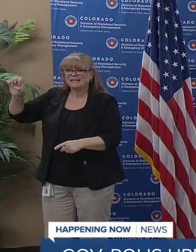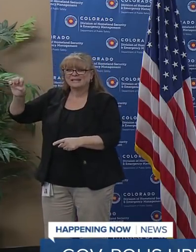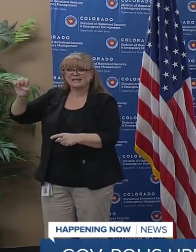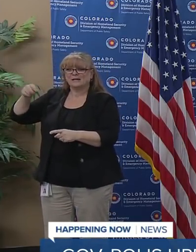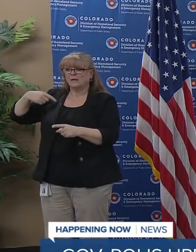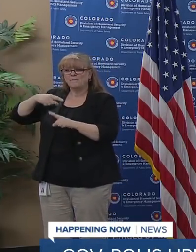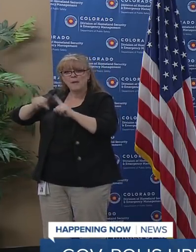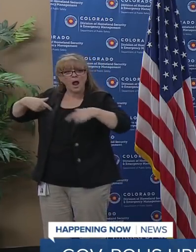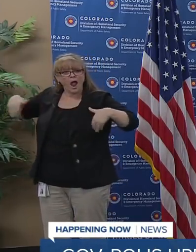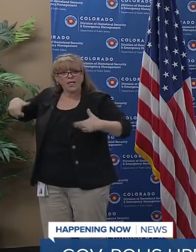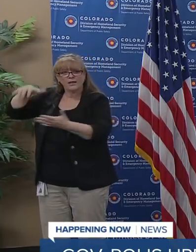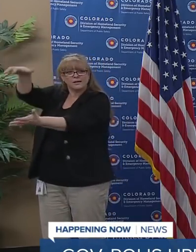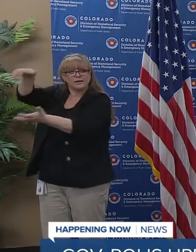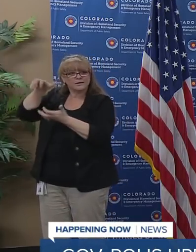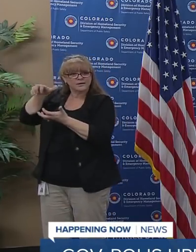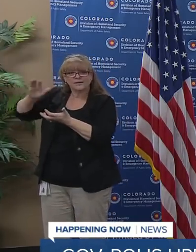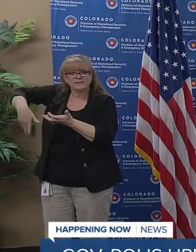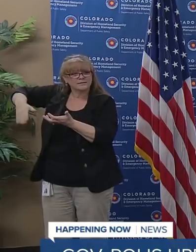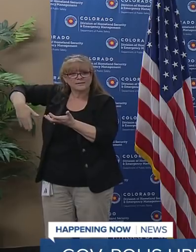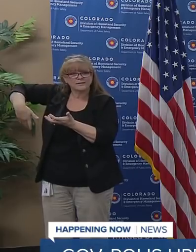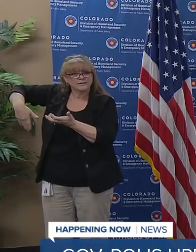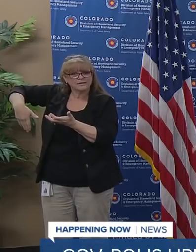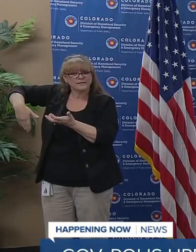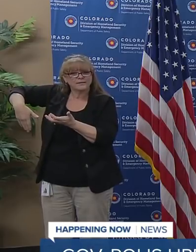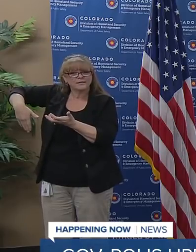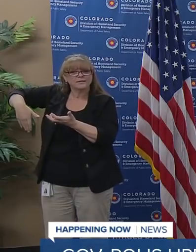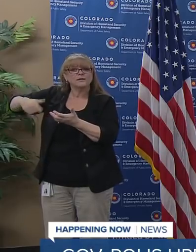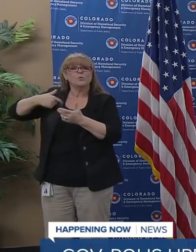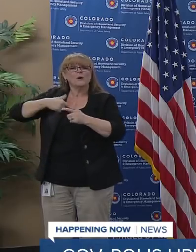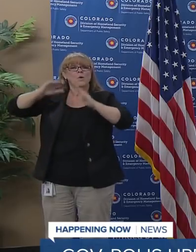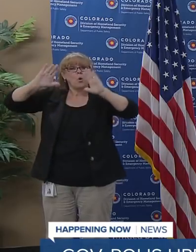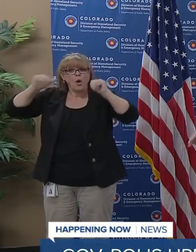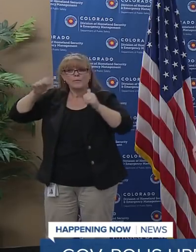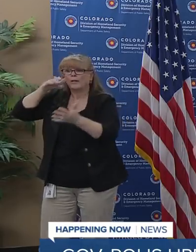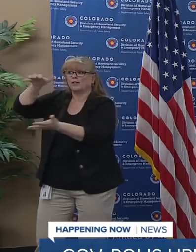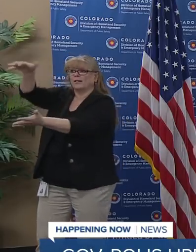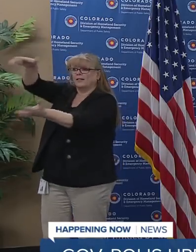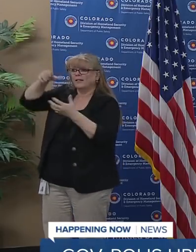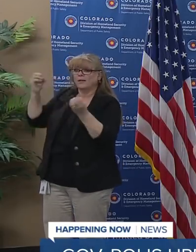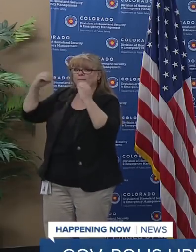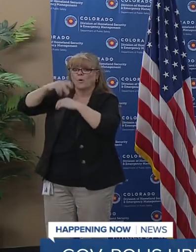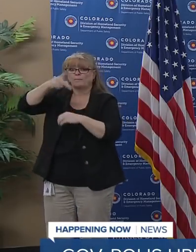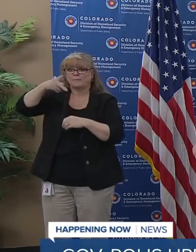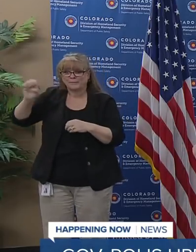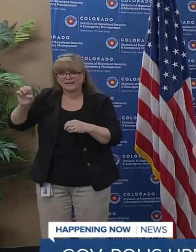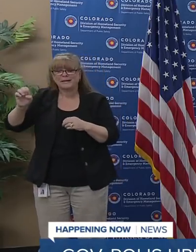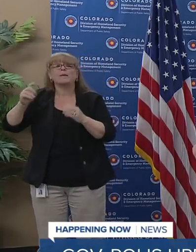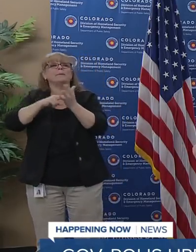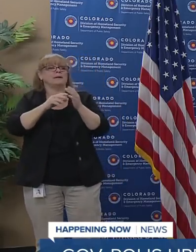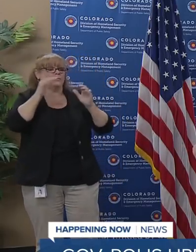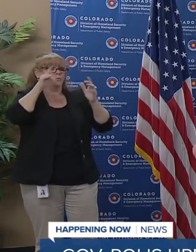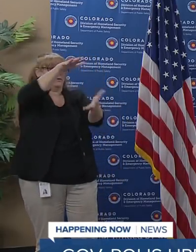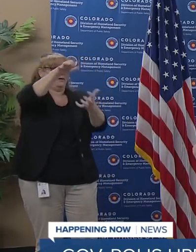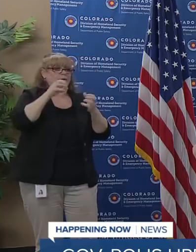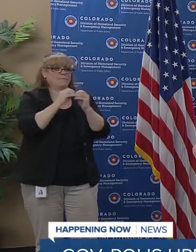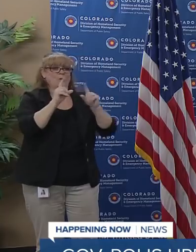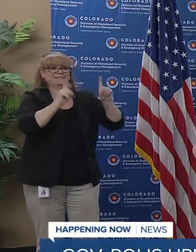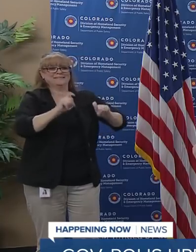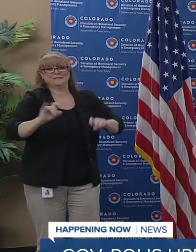hand, that means that people doing testing can have it. What's very important for people to know, though, is there is no clinical treatment for those who